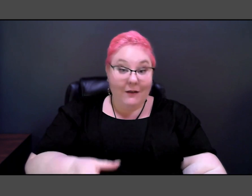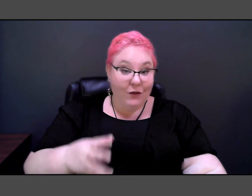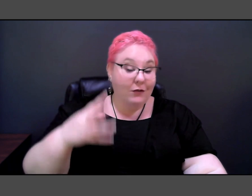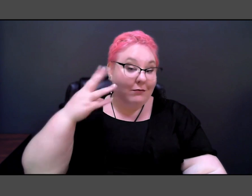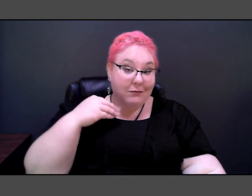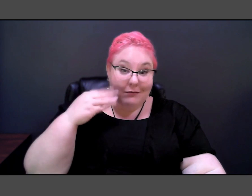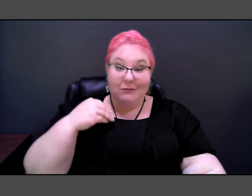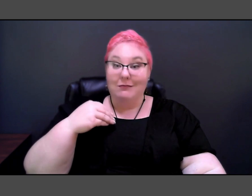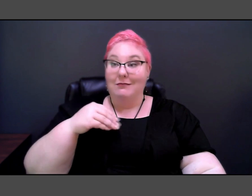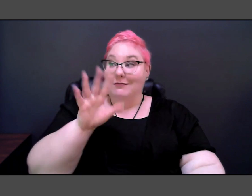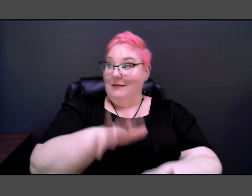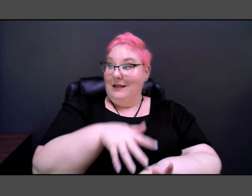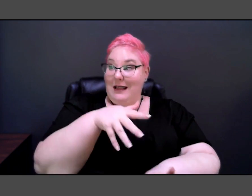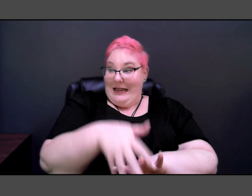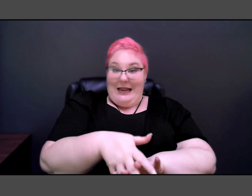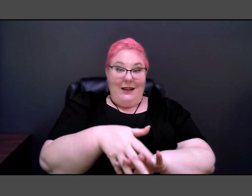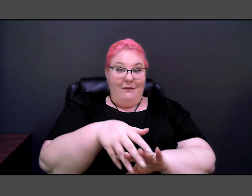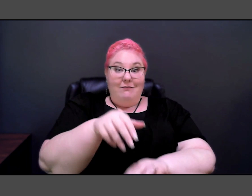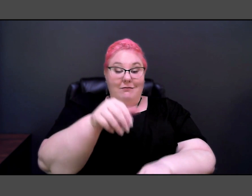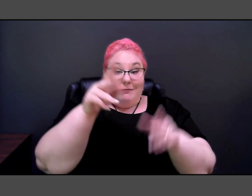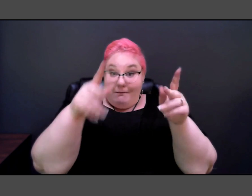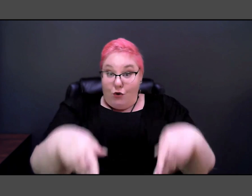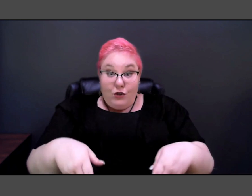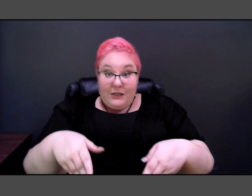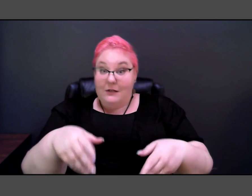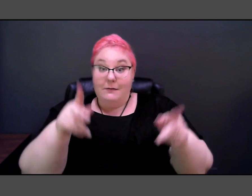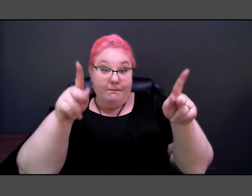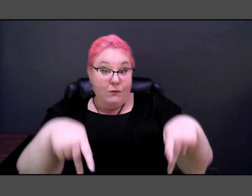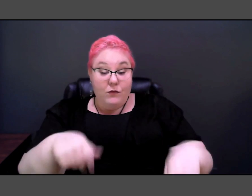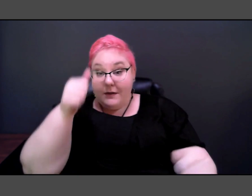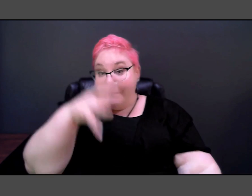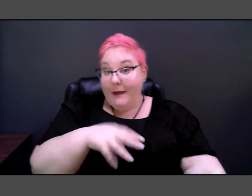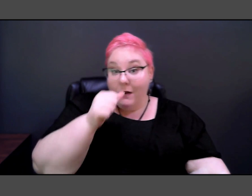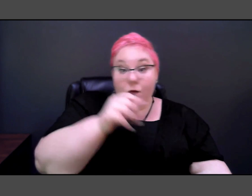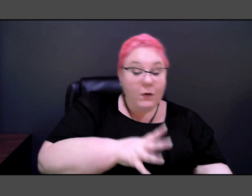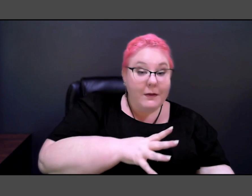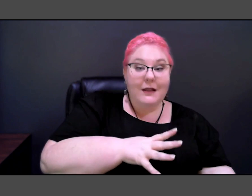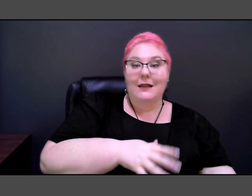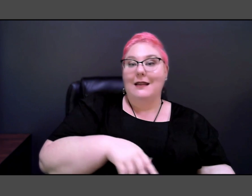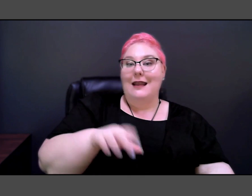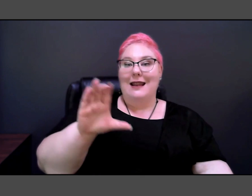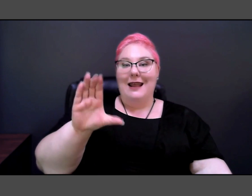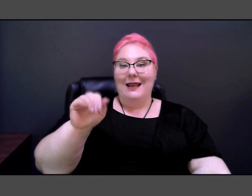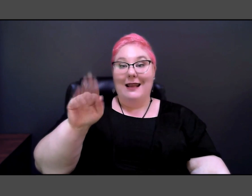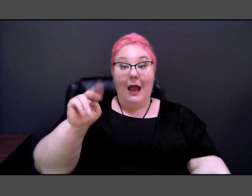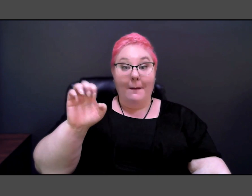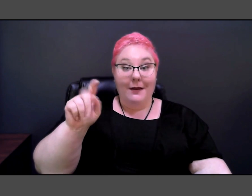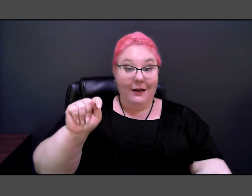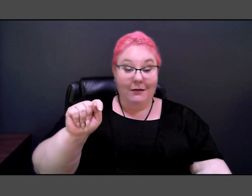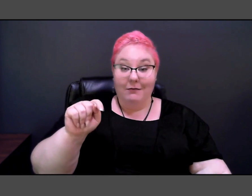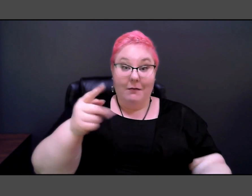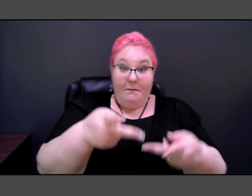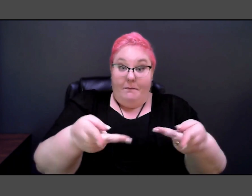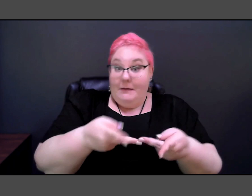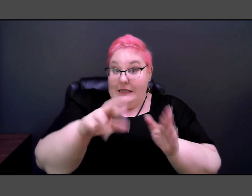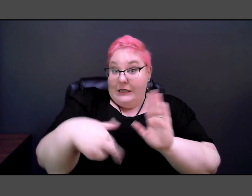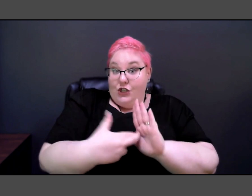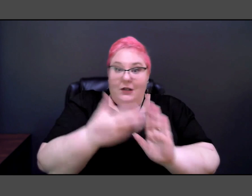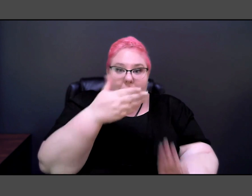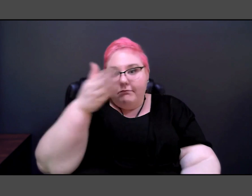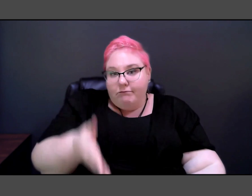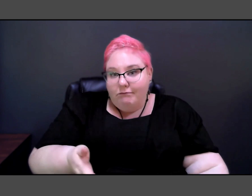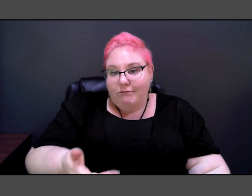man or woman, in any cabinet position prior to this. And so I just felt it was a